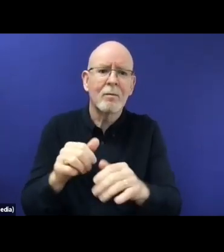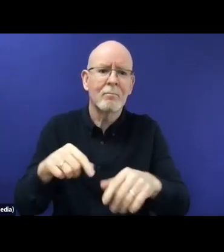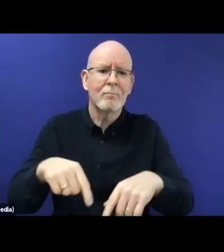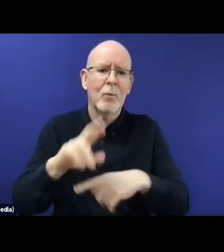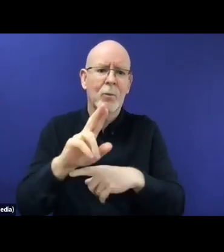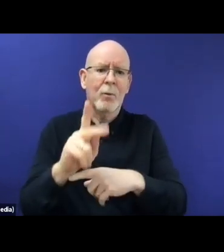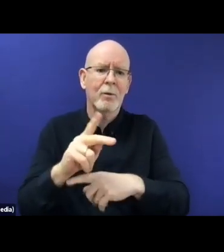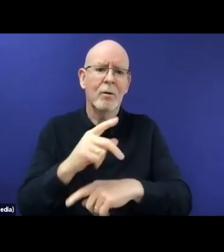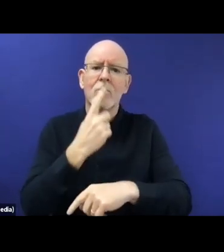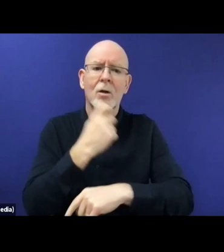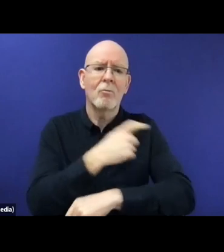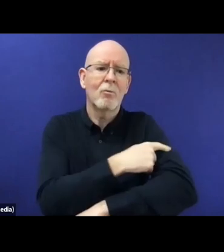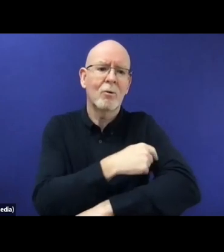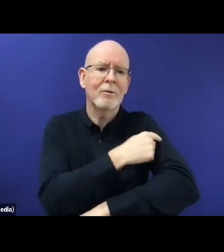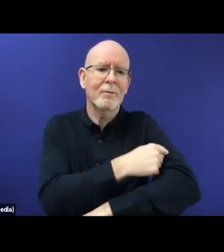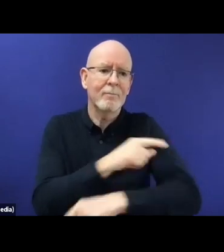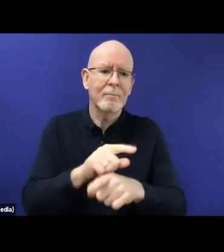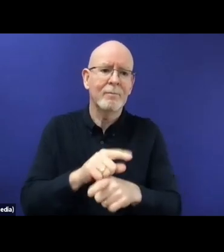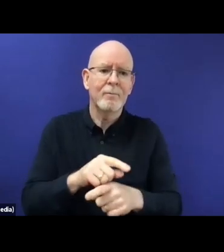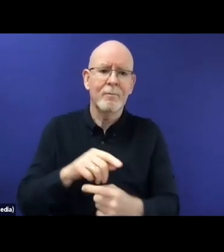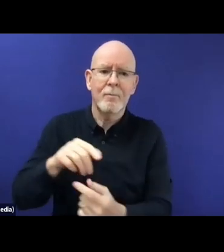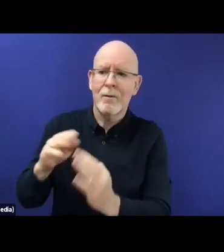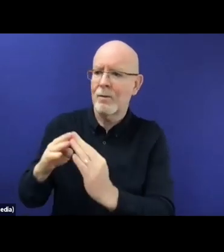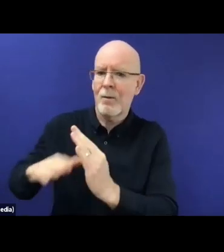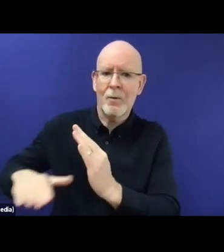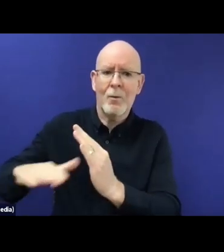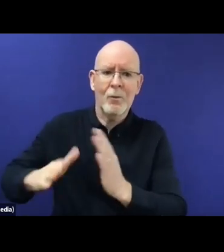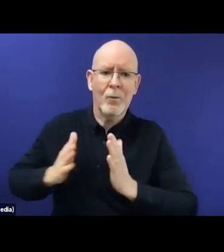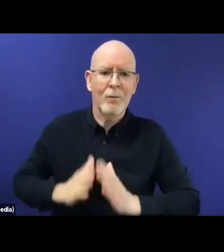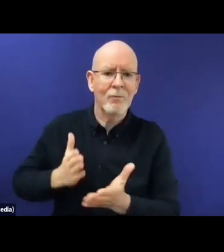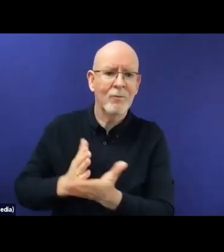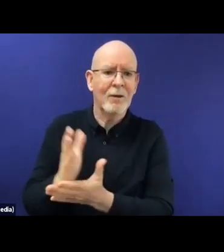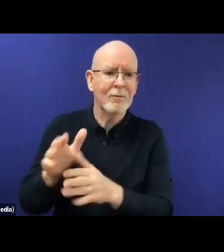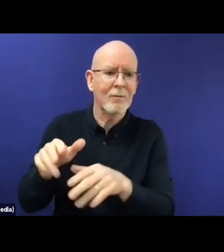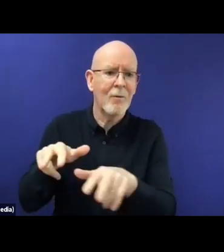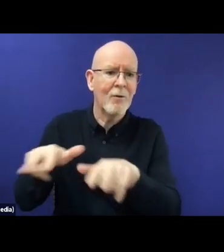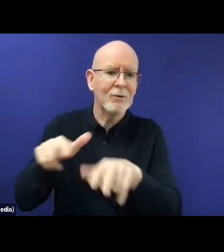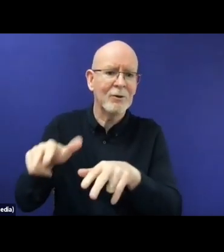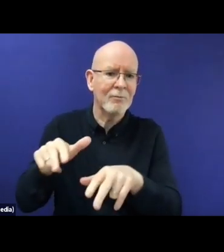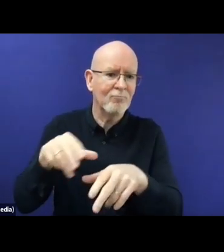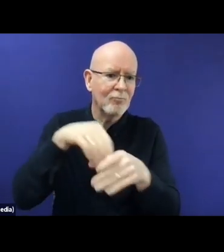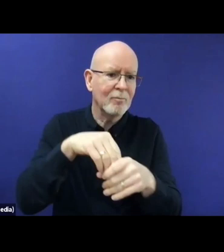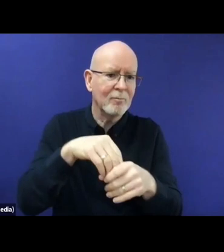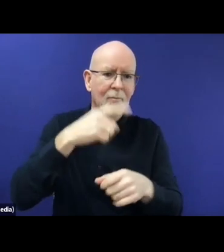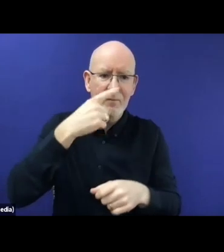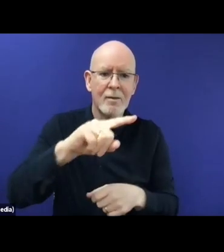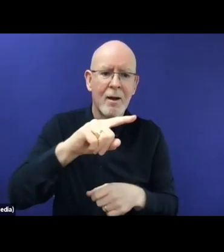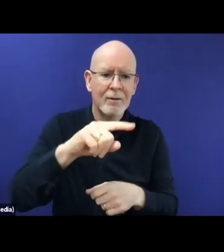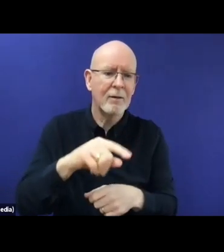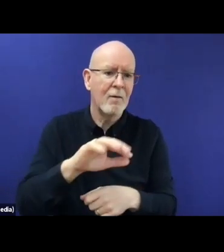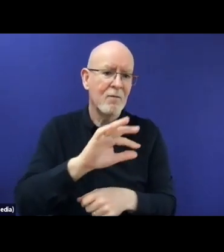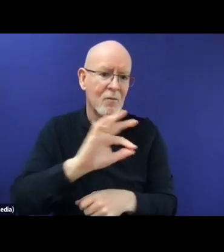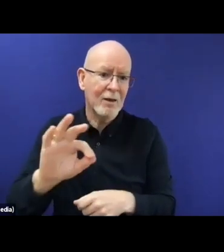Canada. He had the unique opportunity to study and later teach with the Borderless Higher Education for